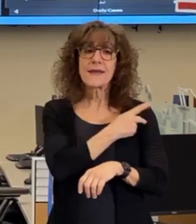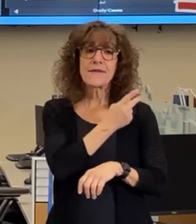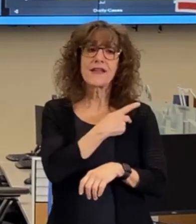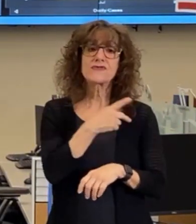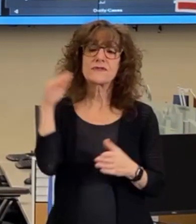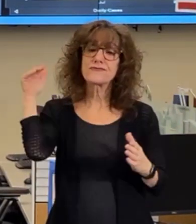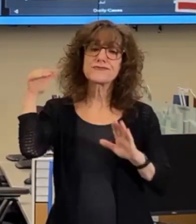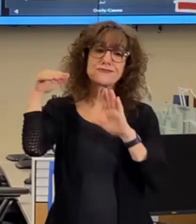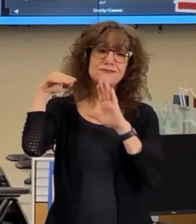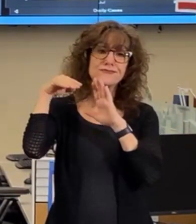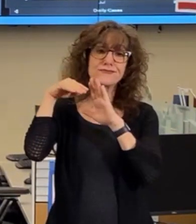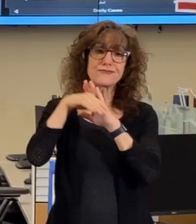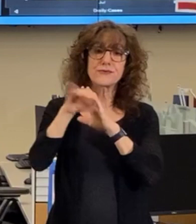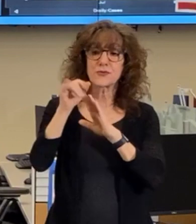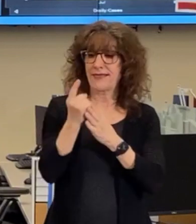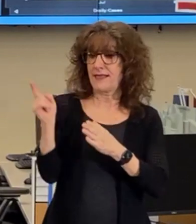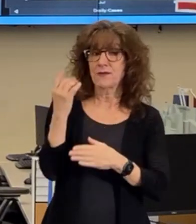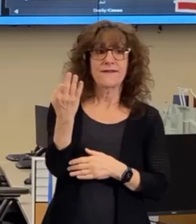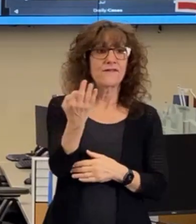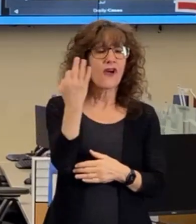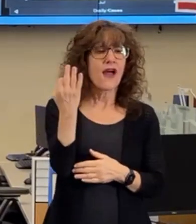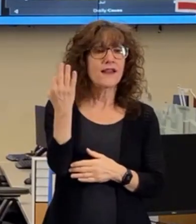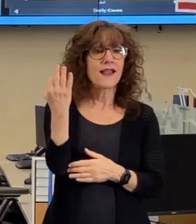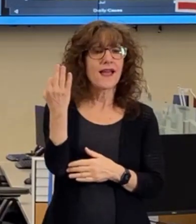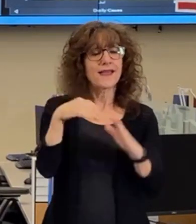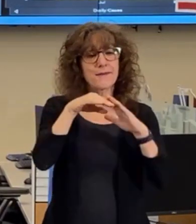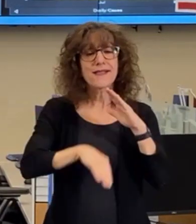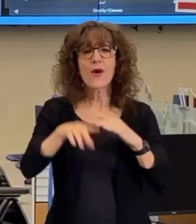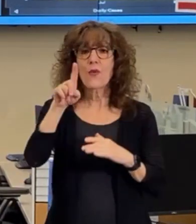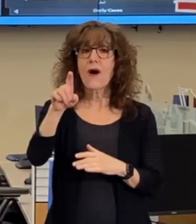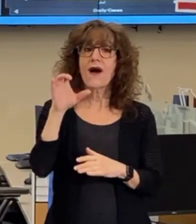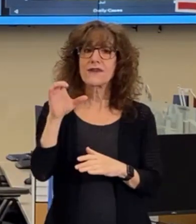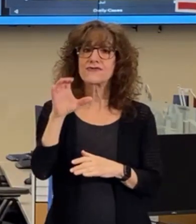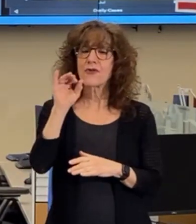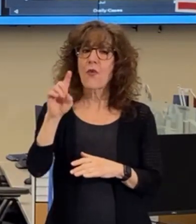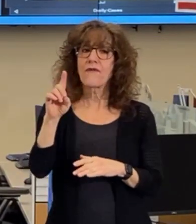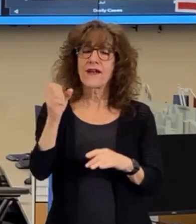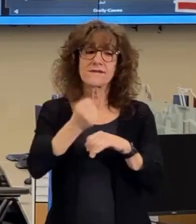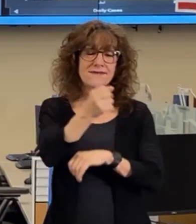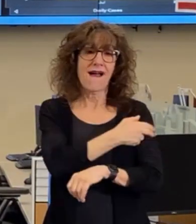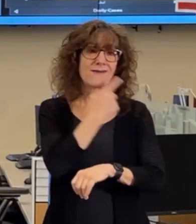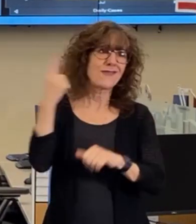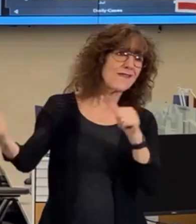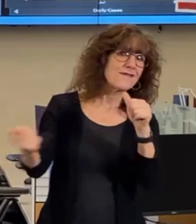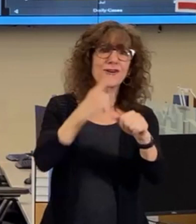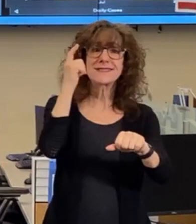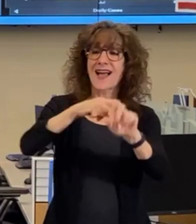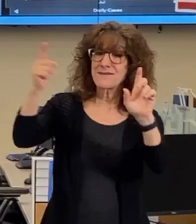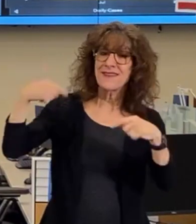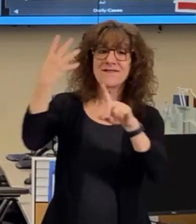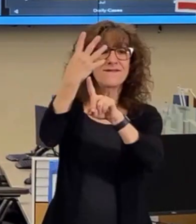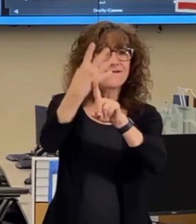going down. Last Friday, there were fewer than 100 COVID hospitalizations for the first time in